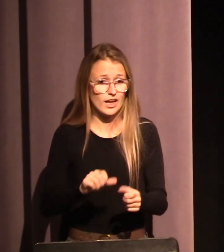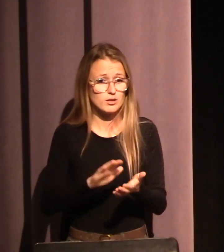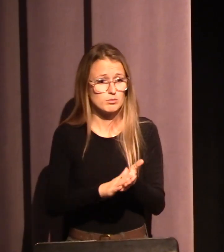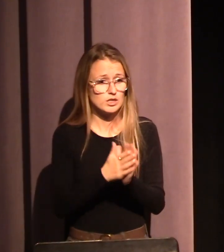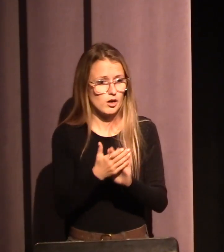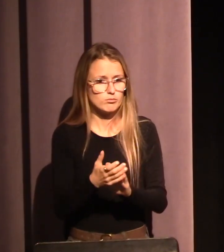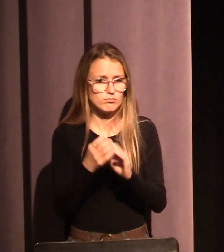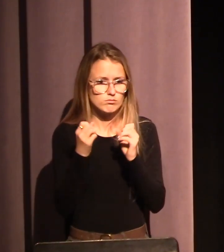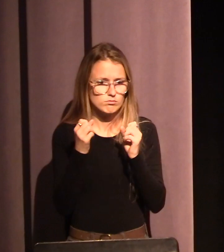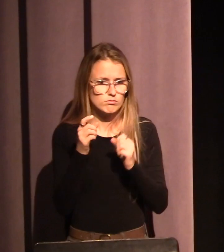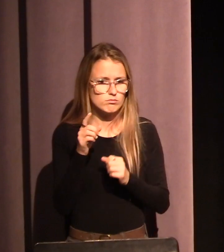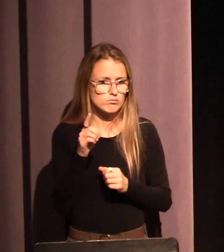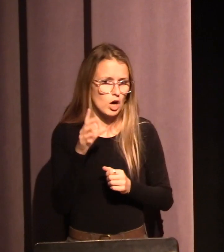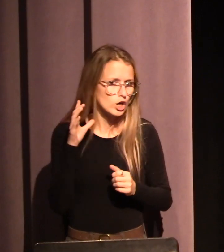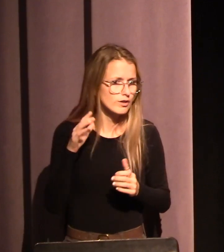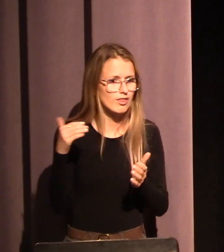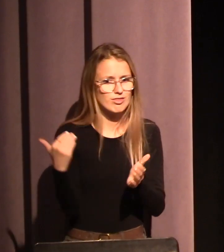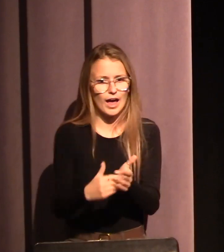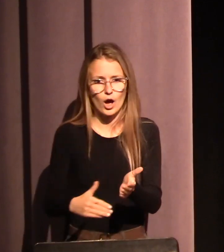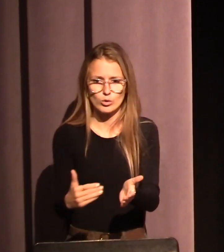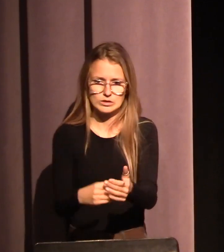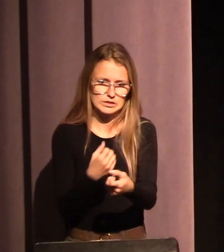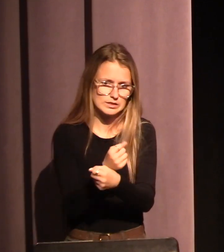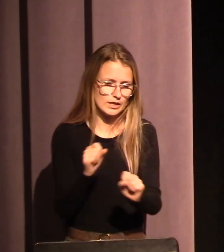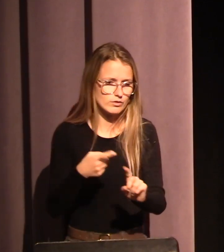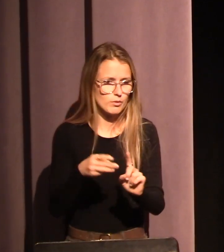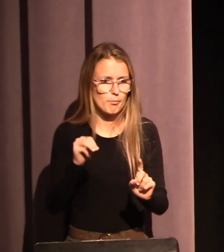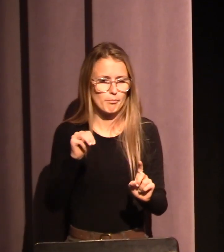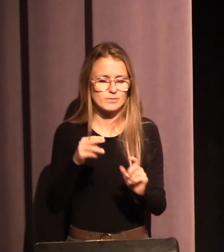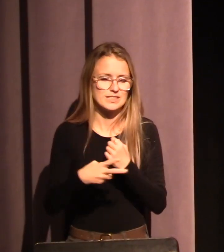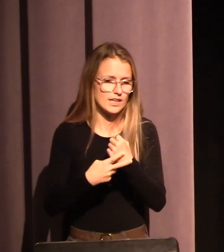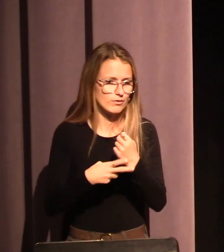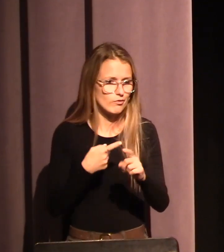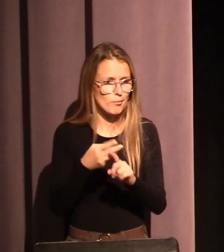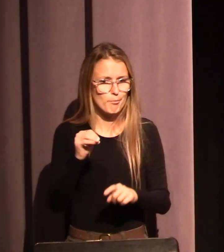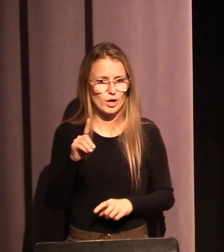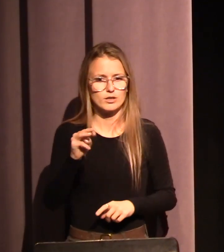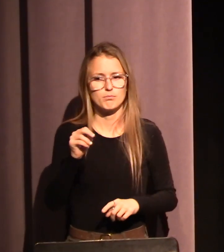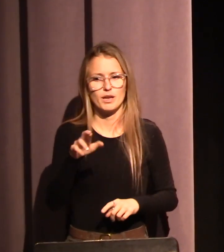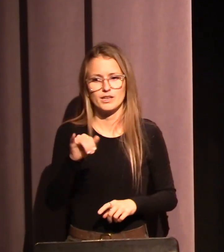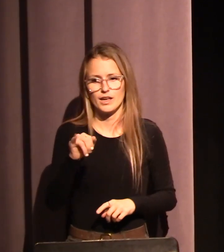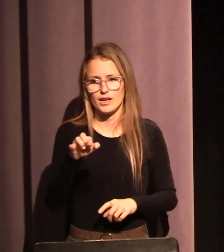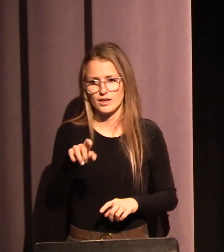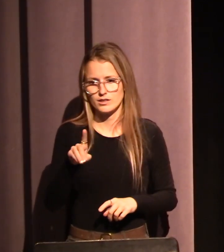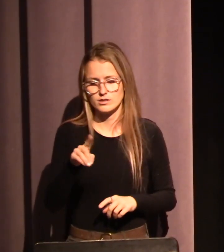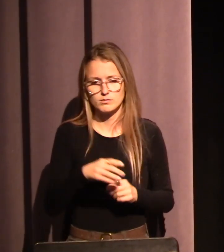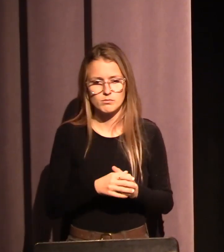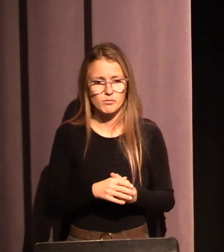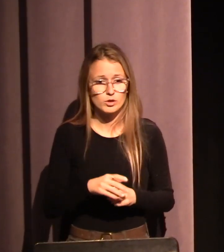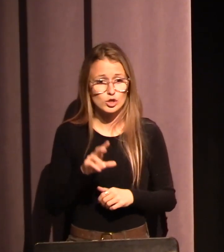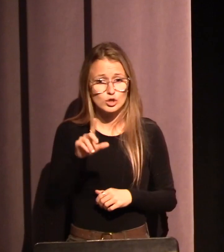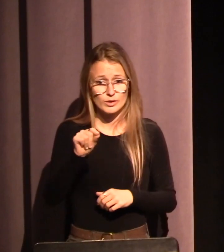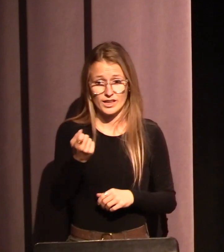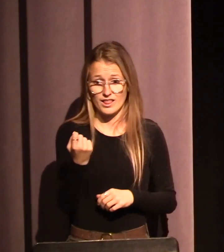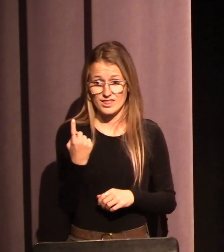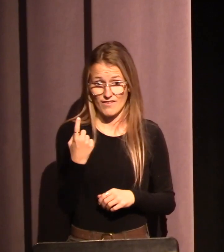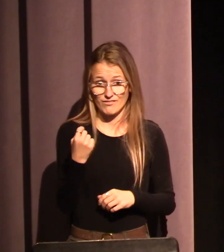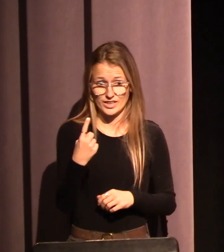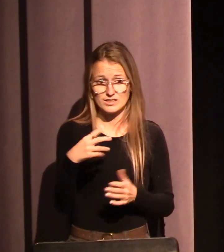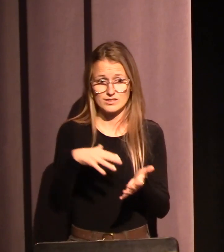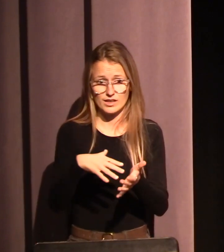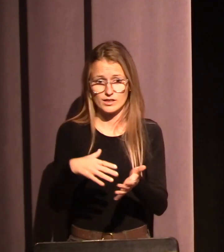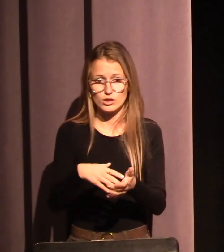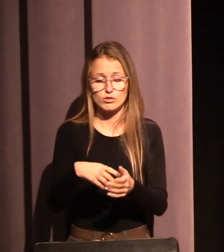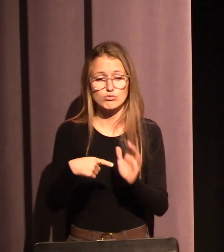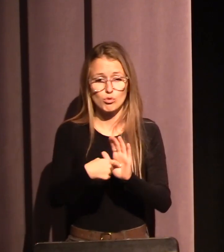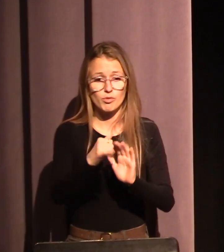annual savings to Maryland Medicaid. Our own 2011 study found that patients who were coached by community health